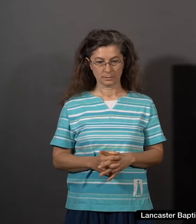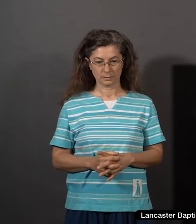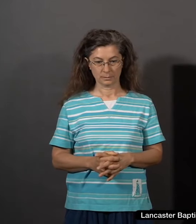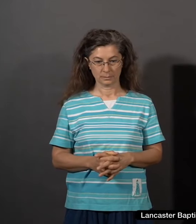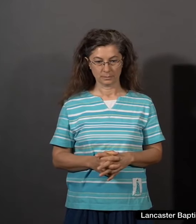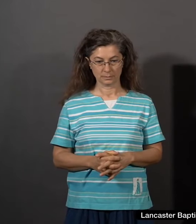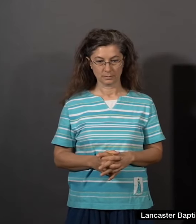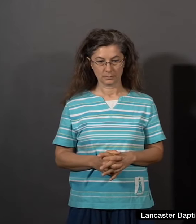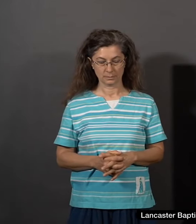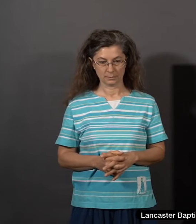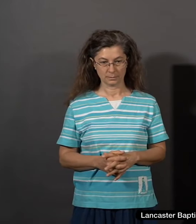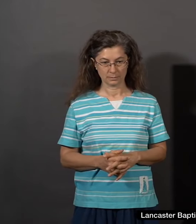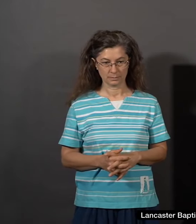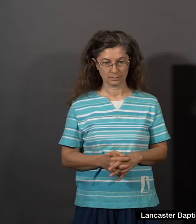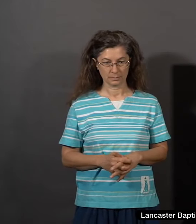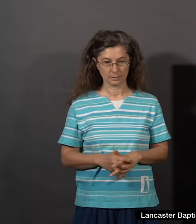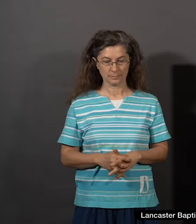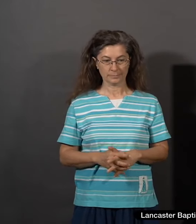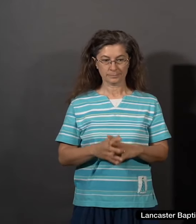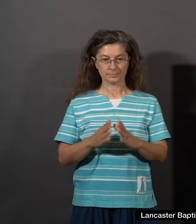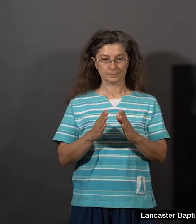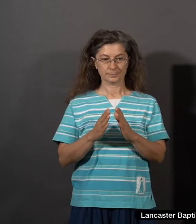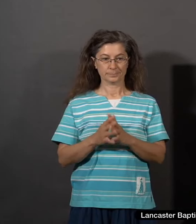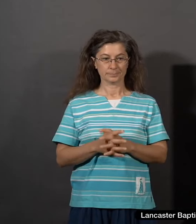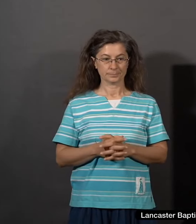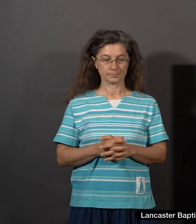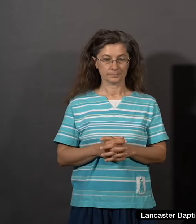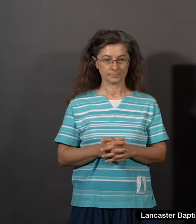mind conditions for helena santiago